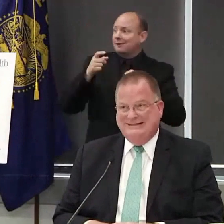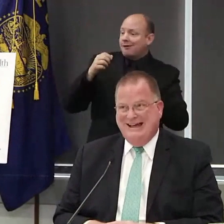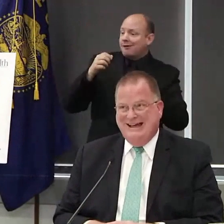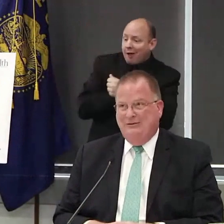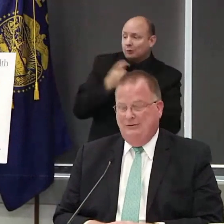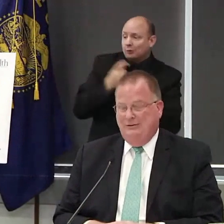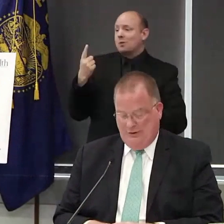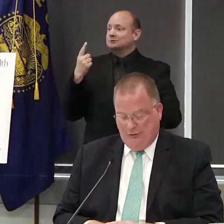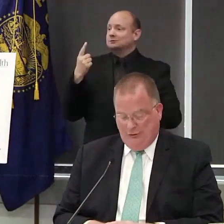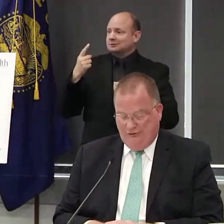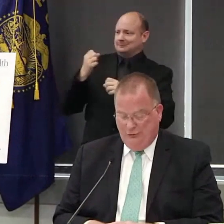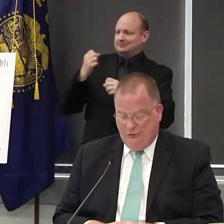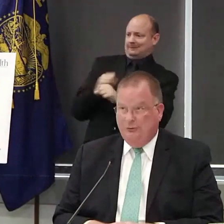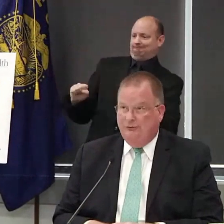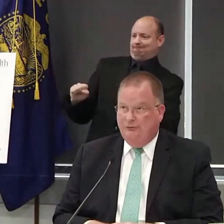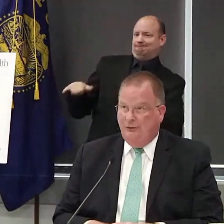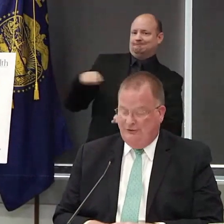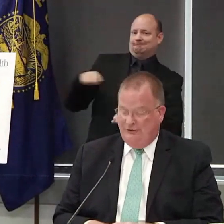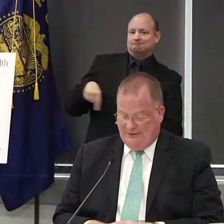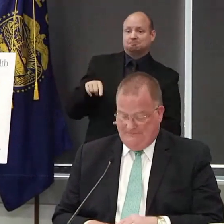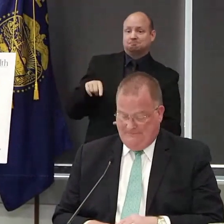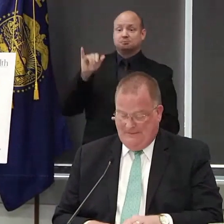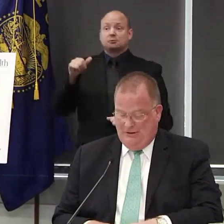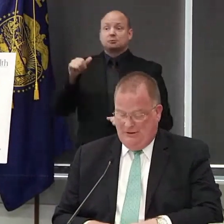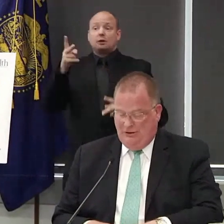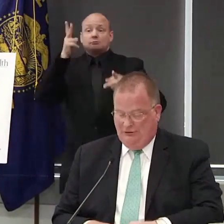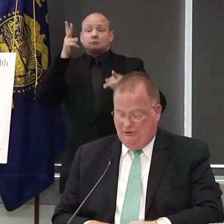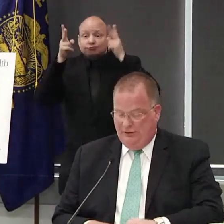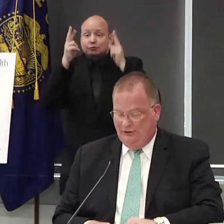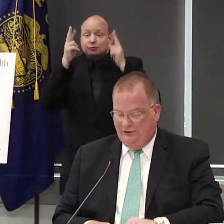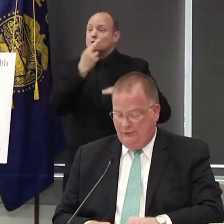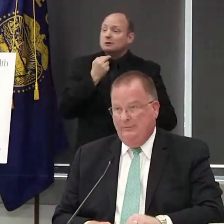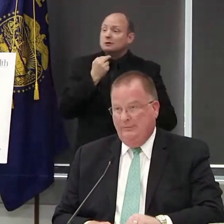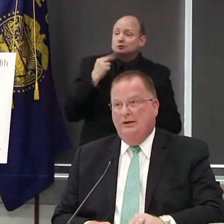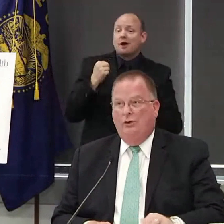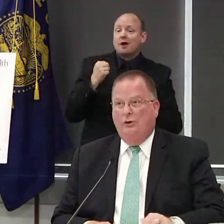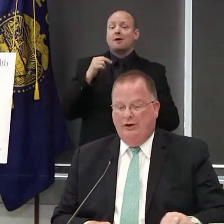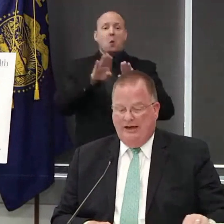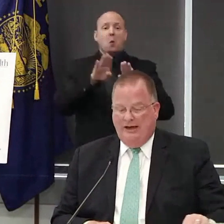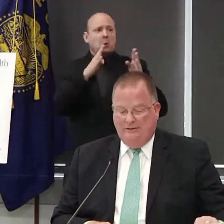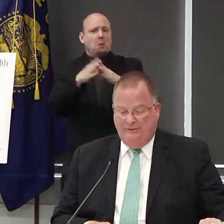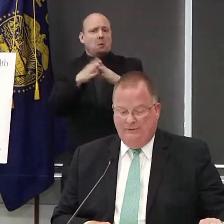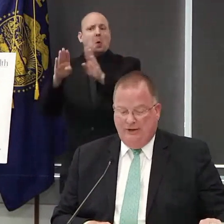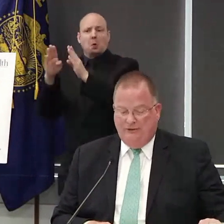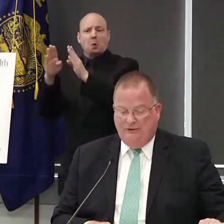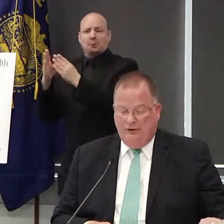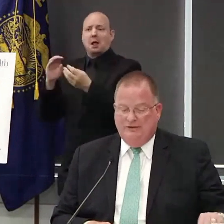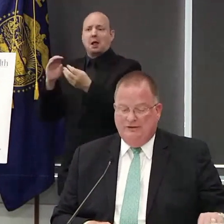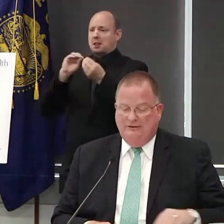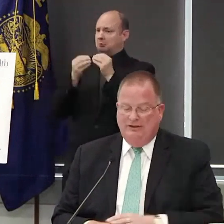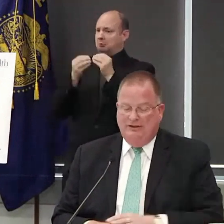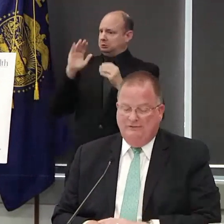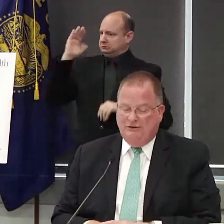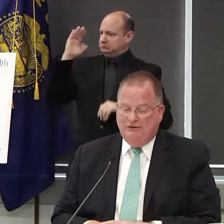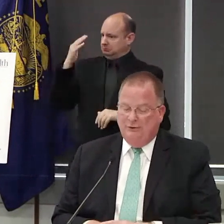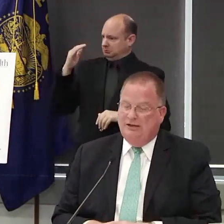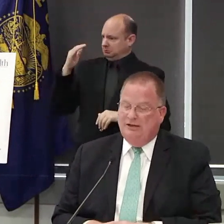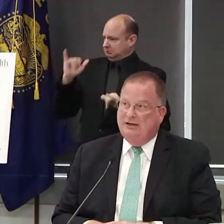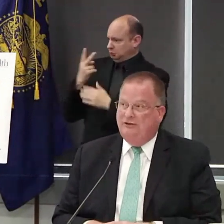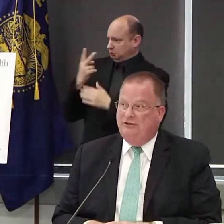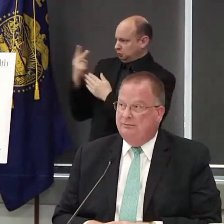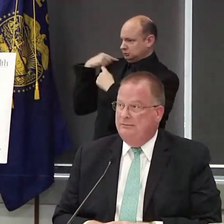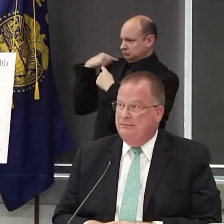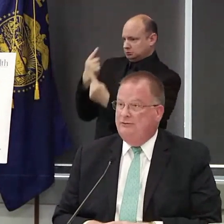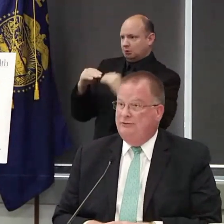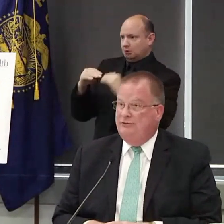COVID-19 has not reemerged with renewed ferocity. 2 weeks ago, Oregon had the 5th lowest COVID-19 infection rate